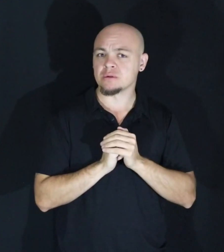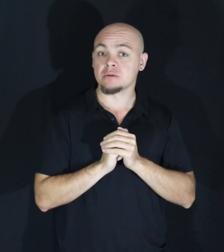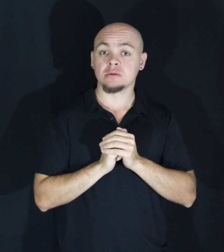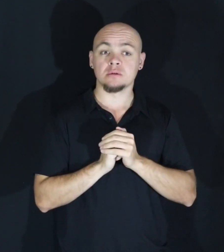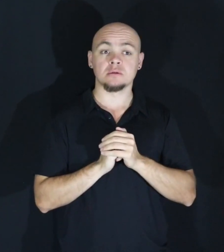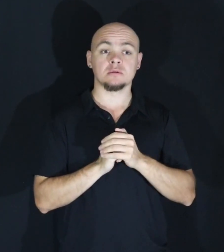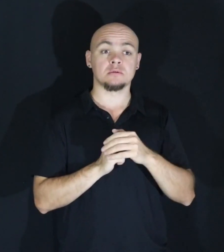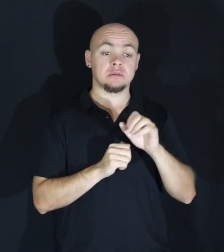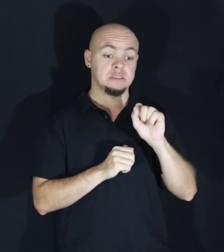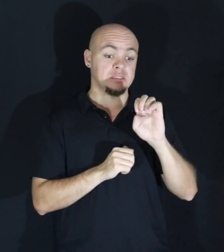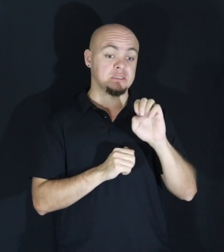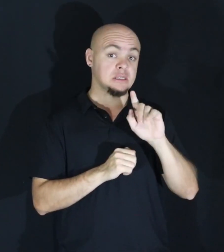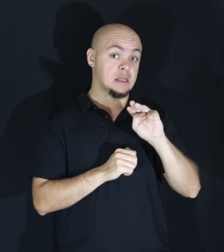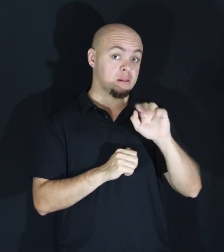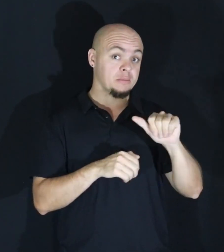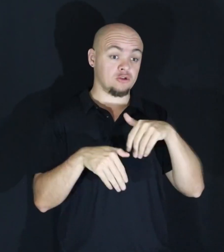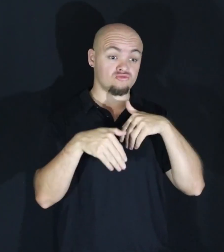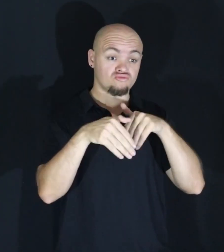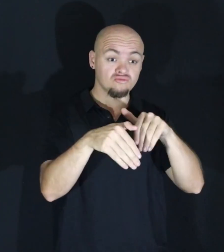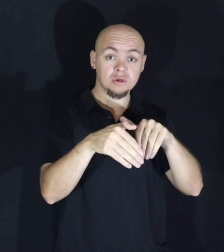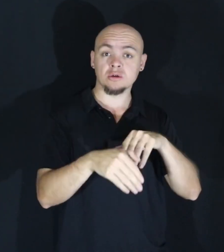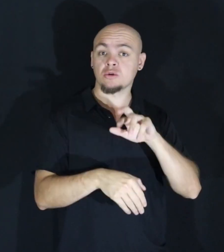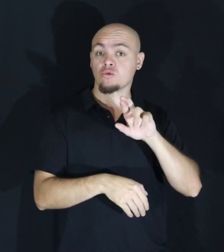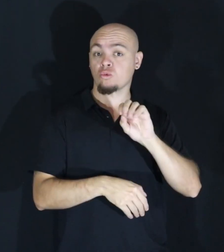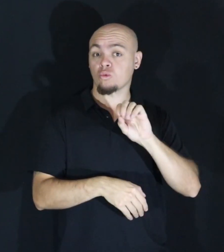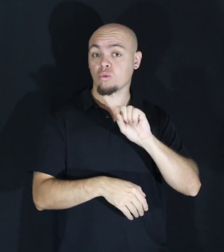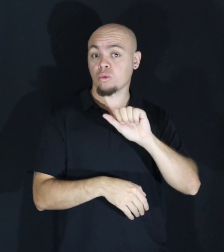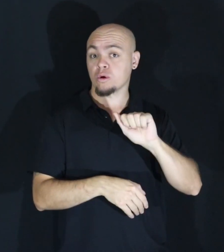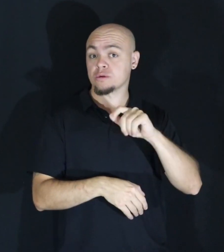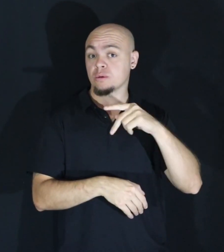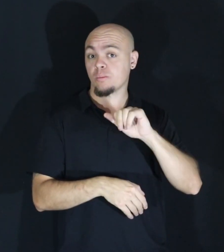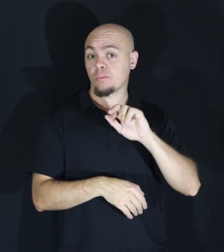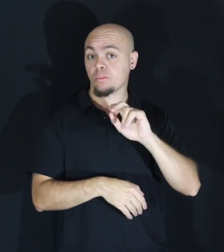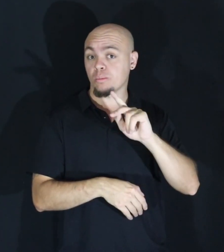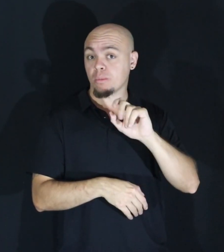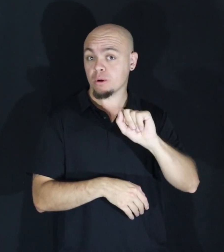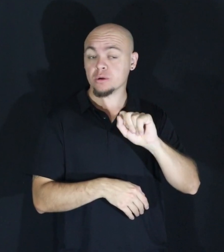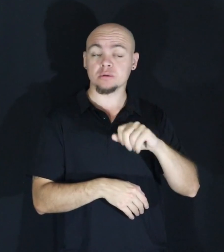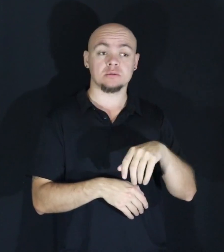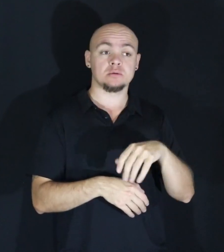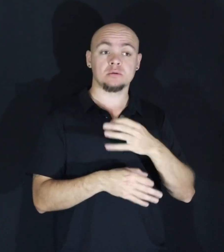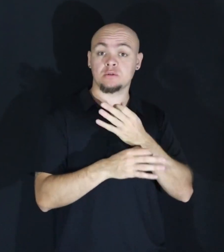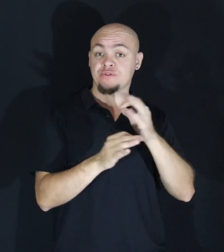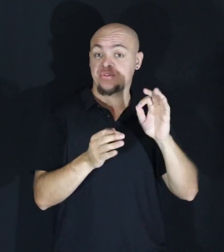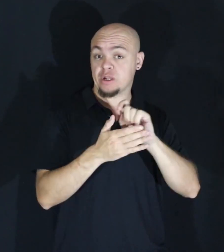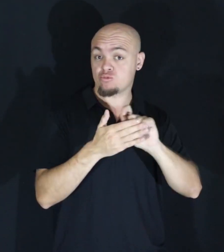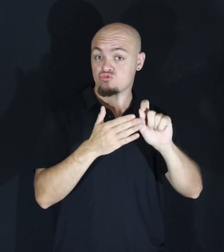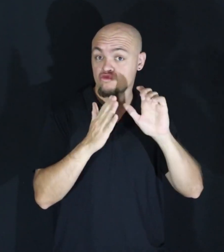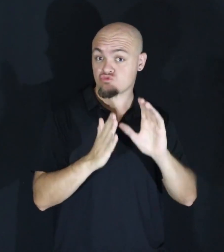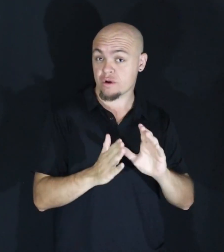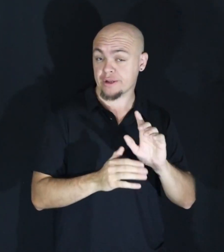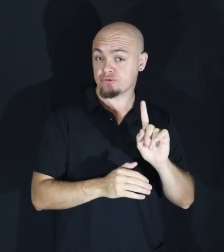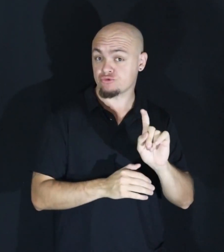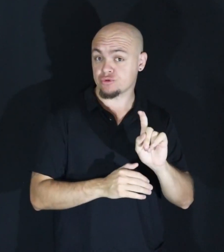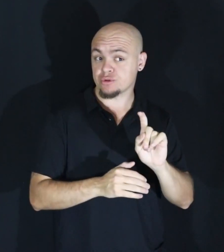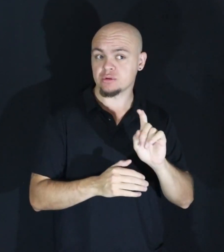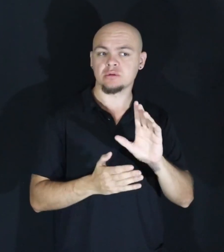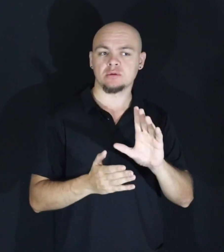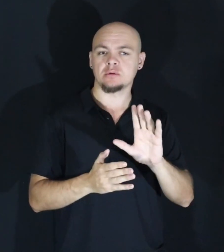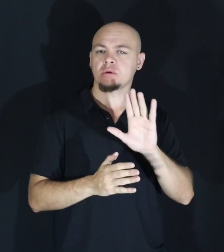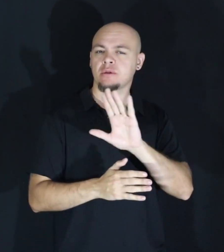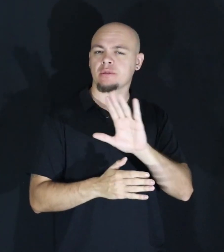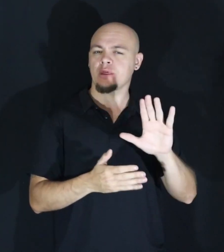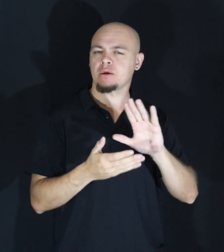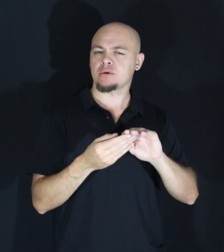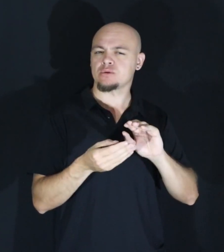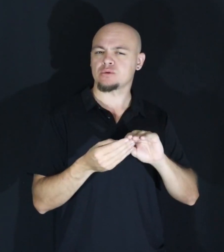March on Selma? Is it Rosa Parks? Is it the Freedom Riders? Imagine what their stories